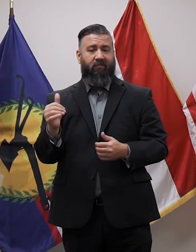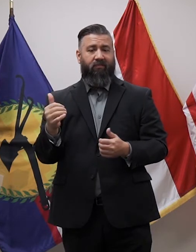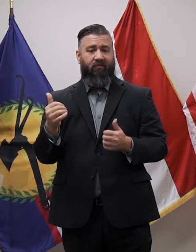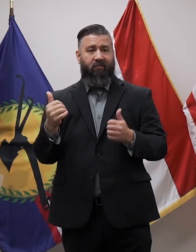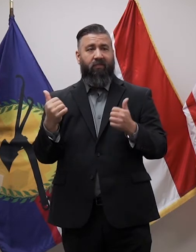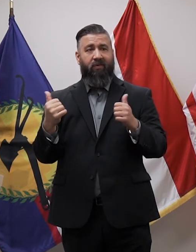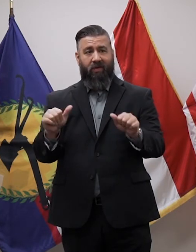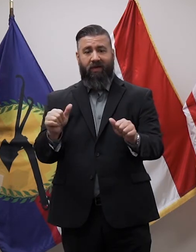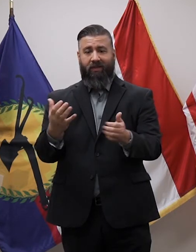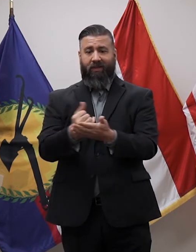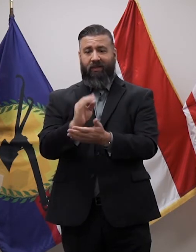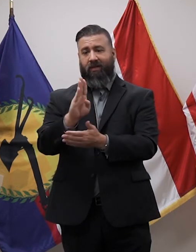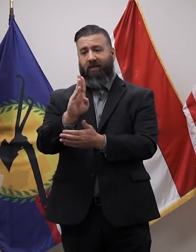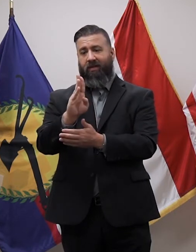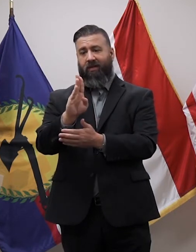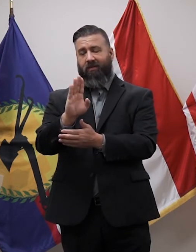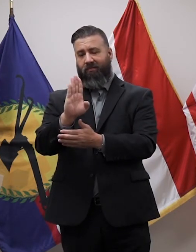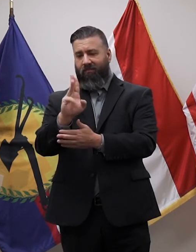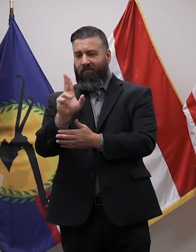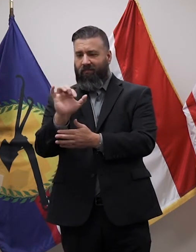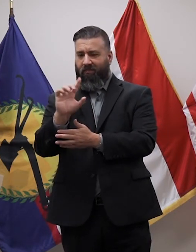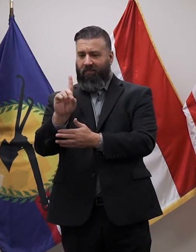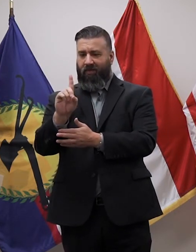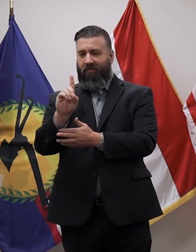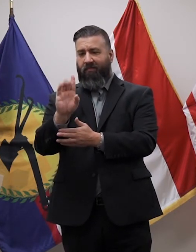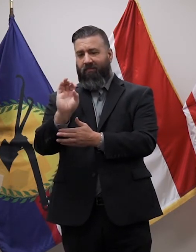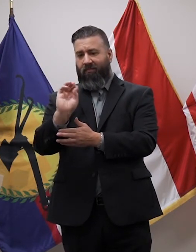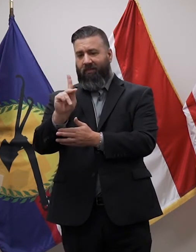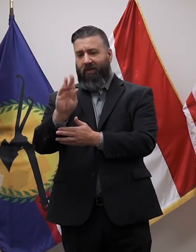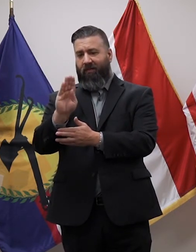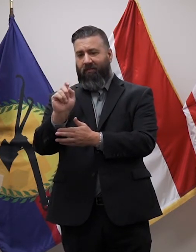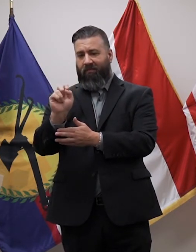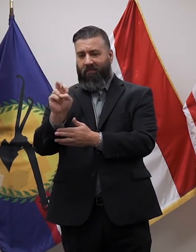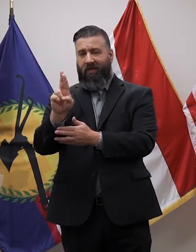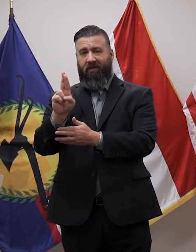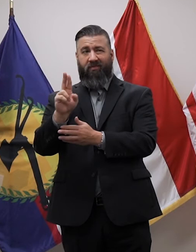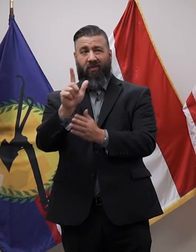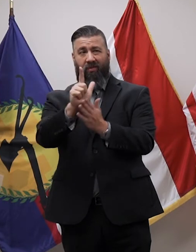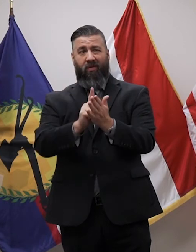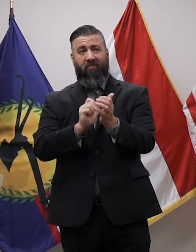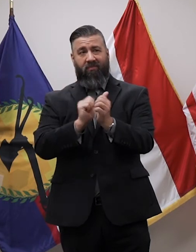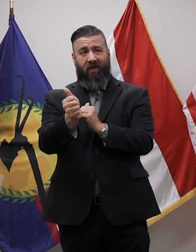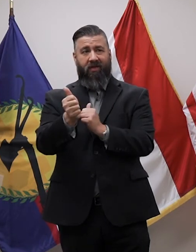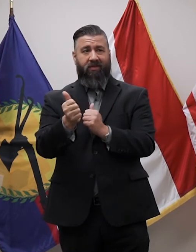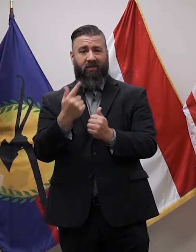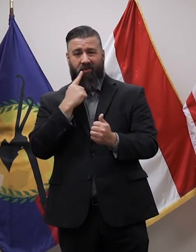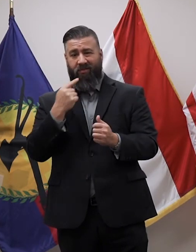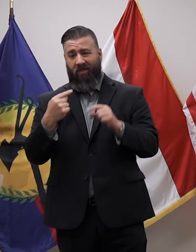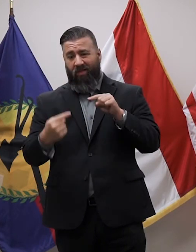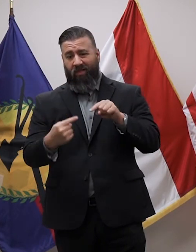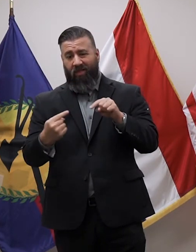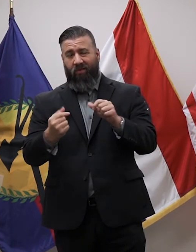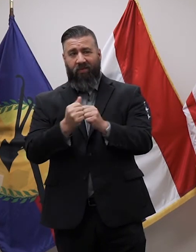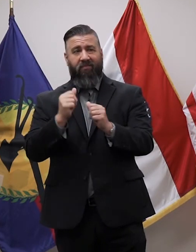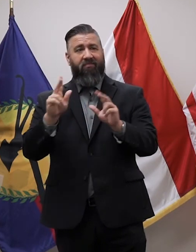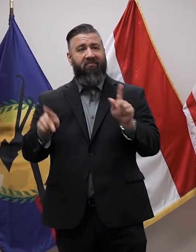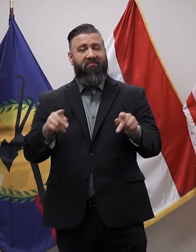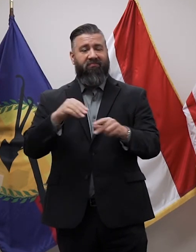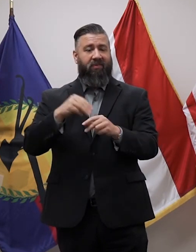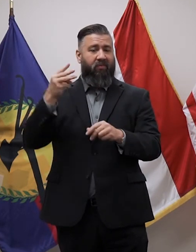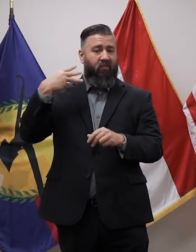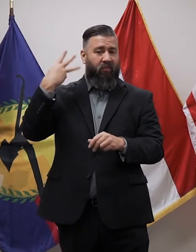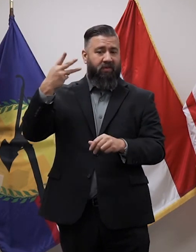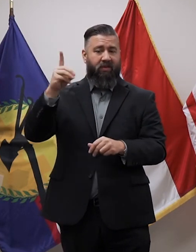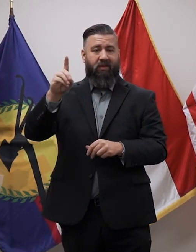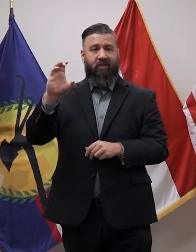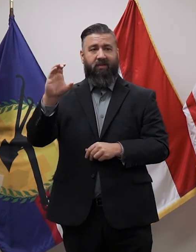bill passed, and it's become a hostage of the political climate in Washington, D.C. We see decisions